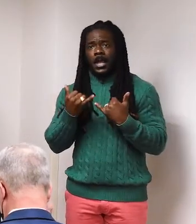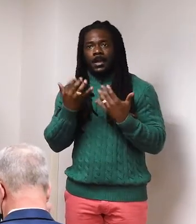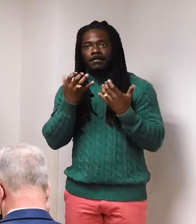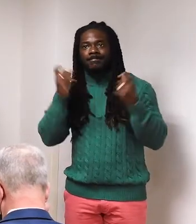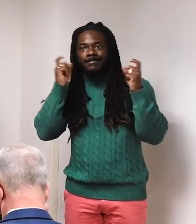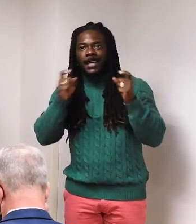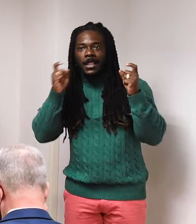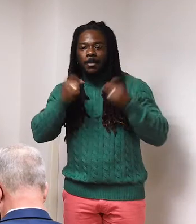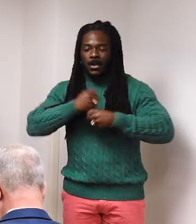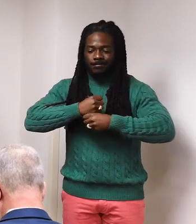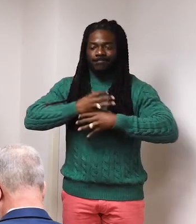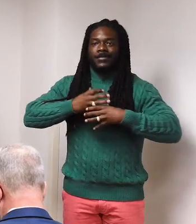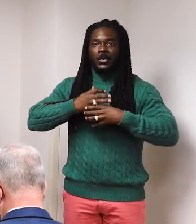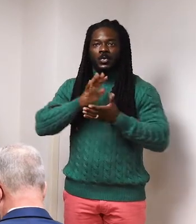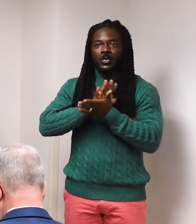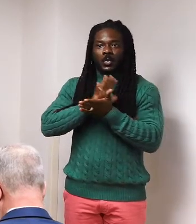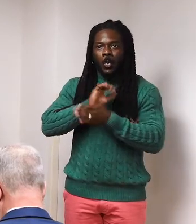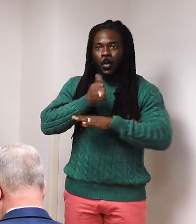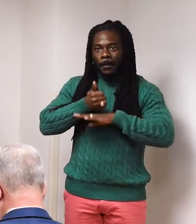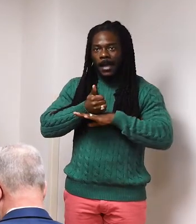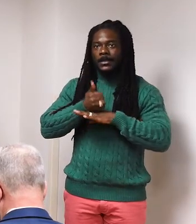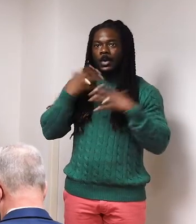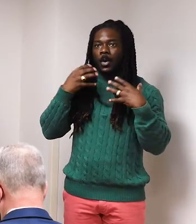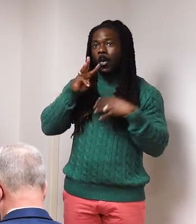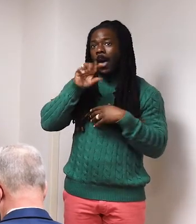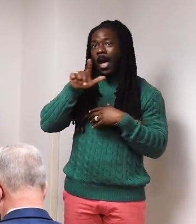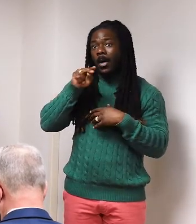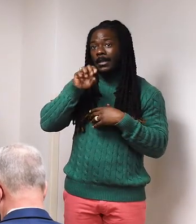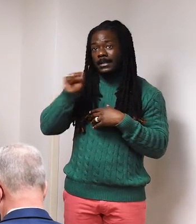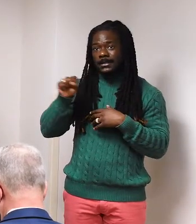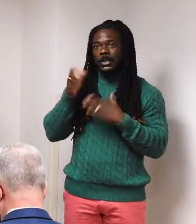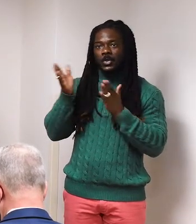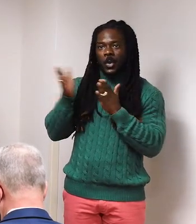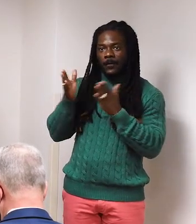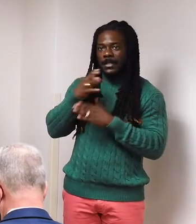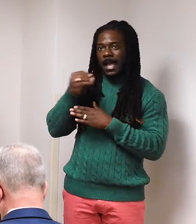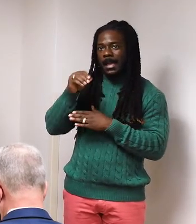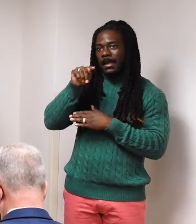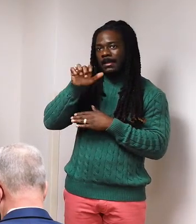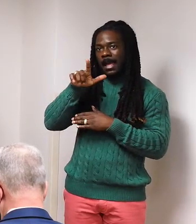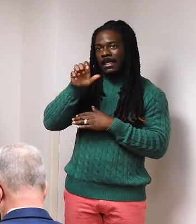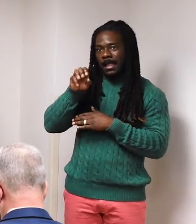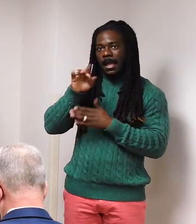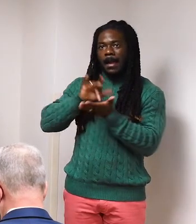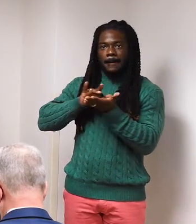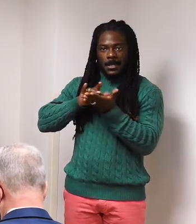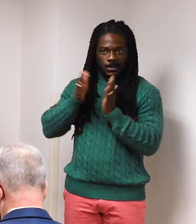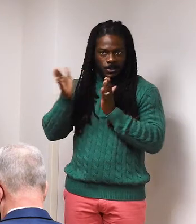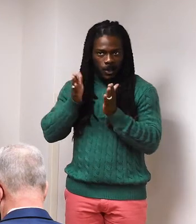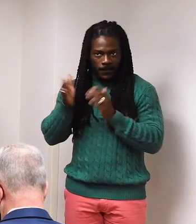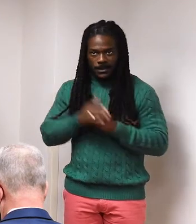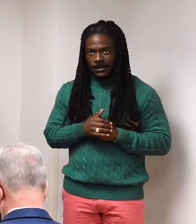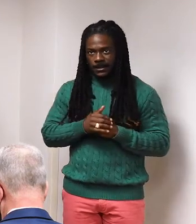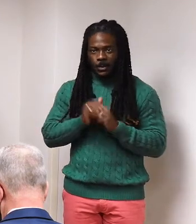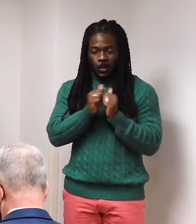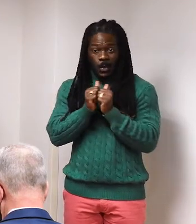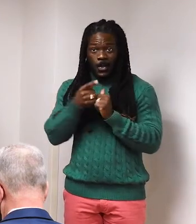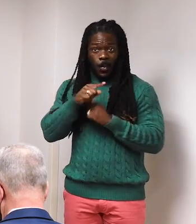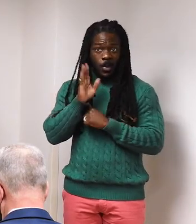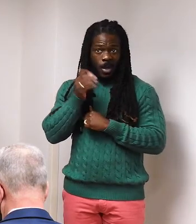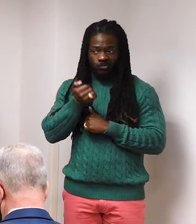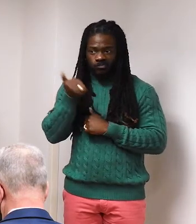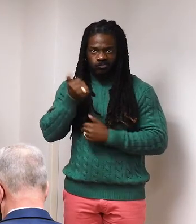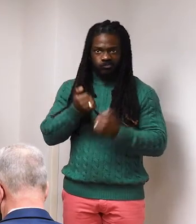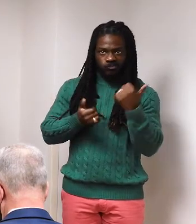celebrate the expansion of school-based wellness services and telemedicine services. Together, we're